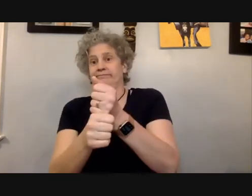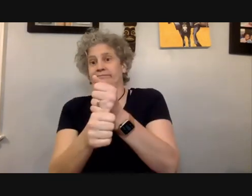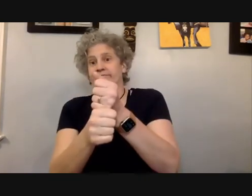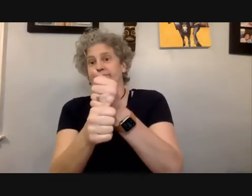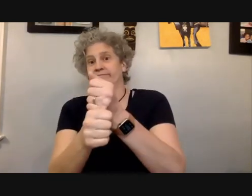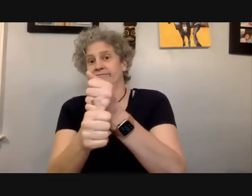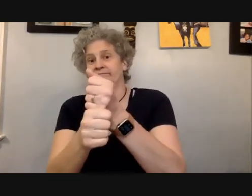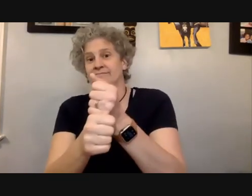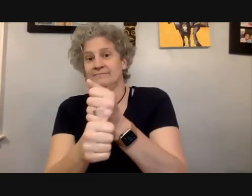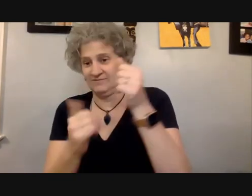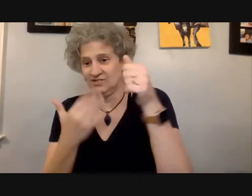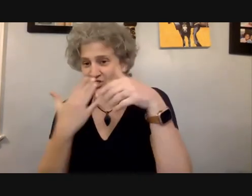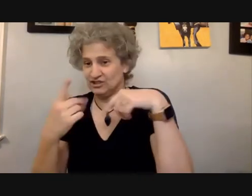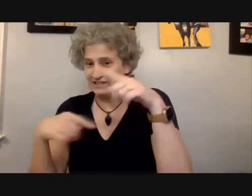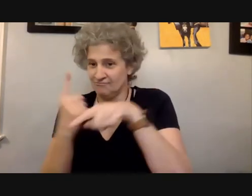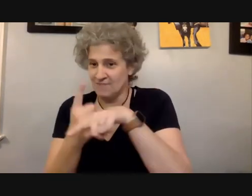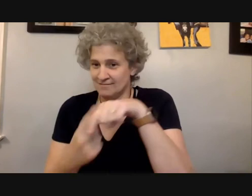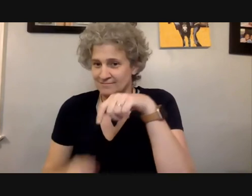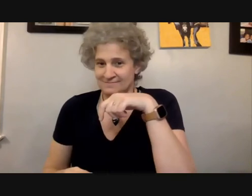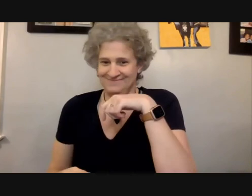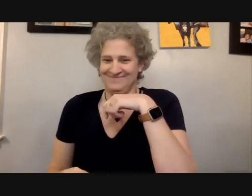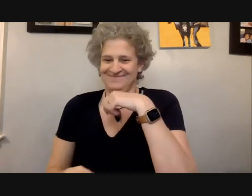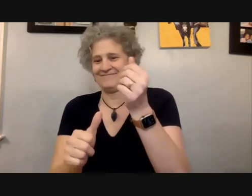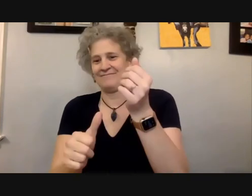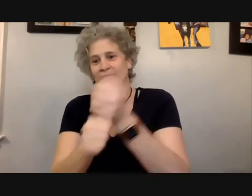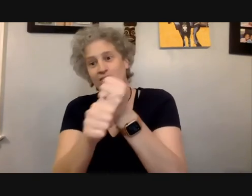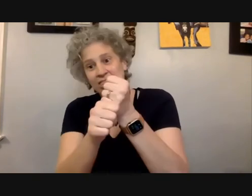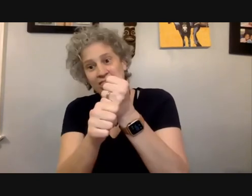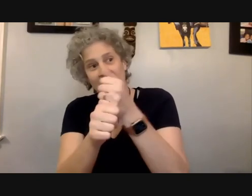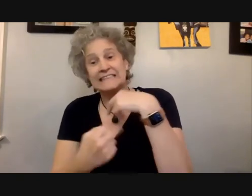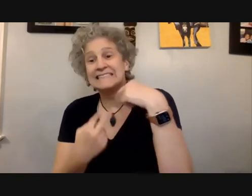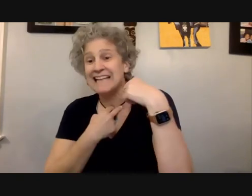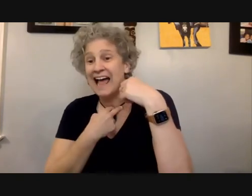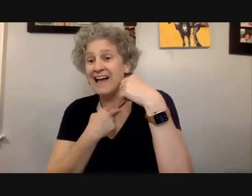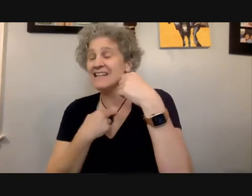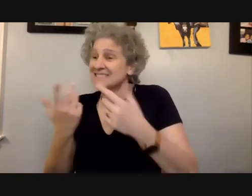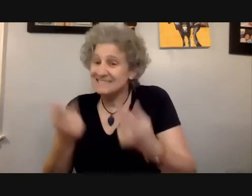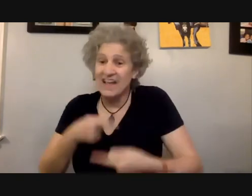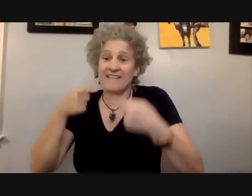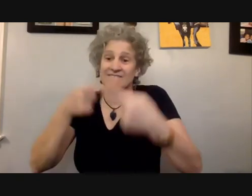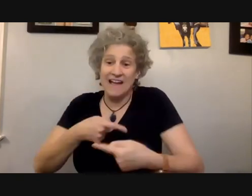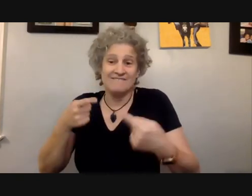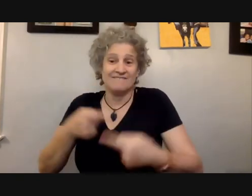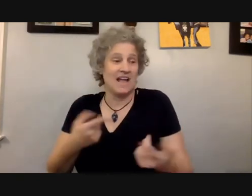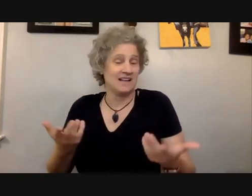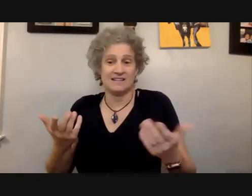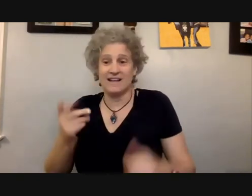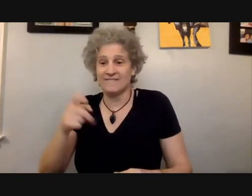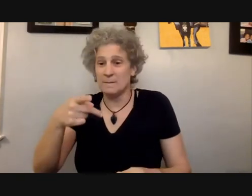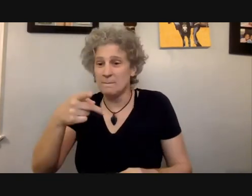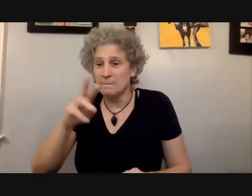Now, constipated, the opposite. Good sign, right? Makes perfect sense.